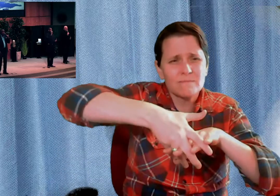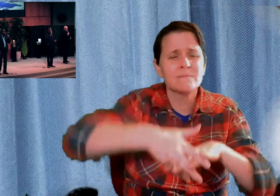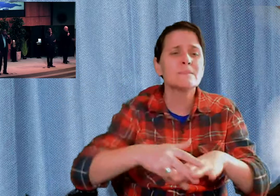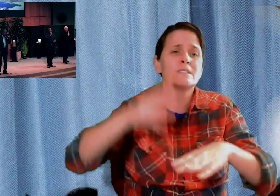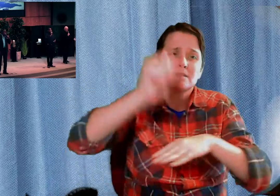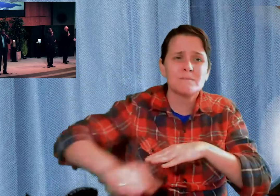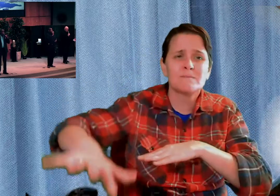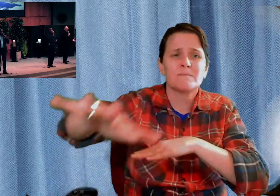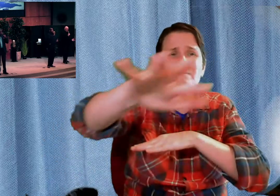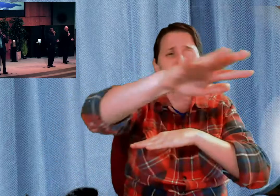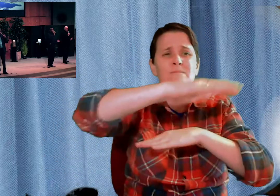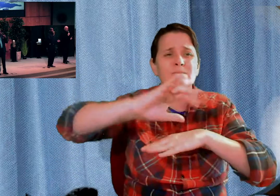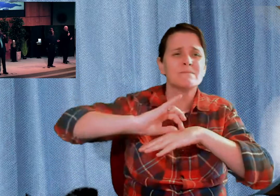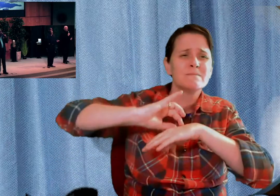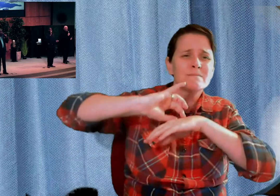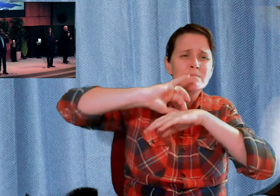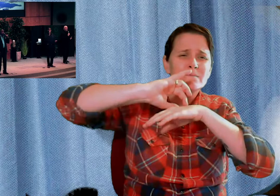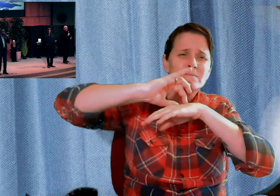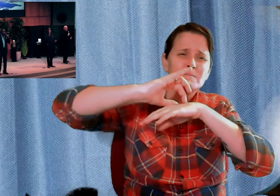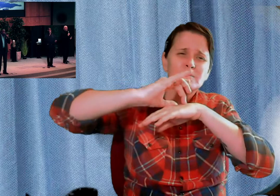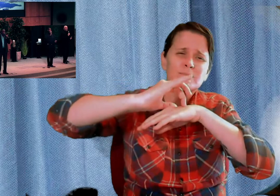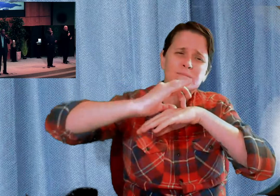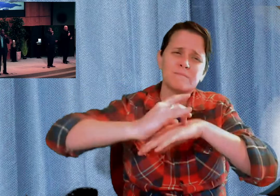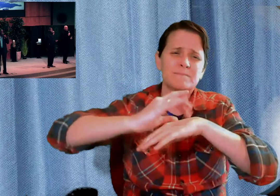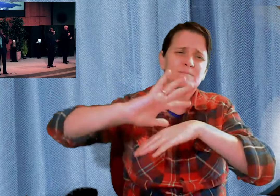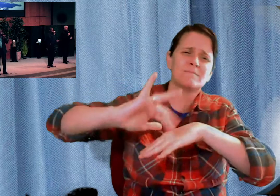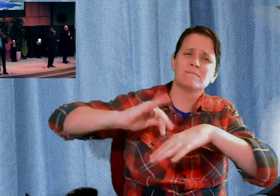establish in all the